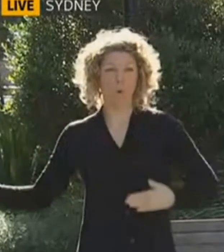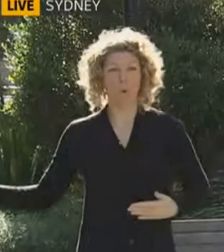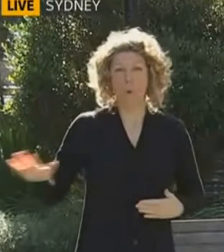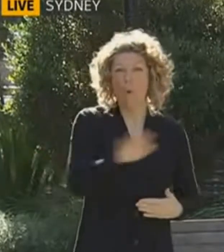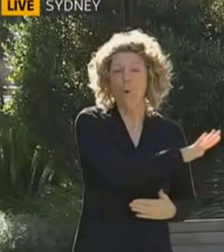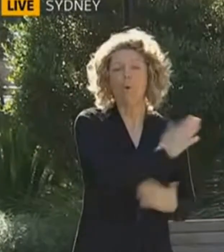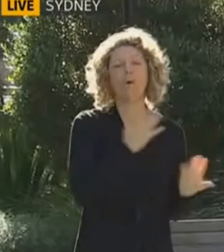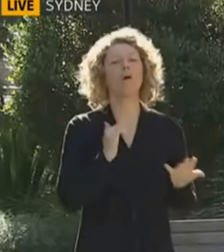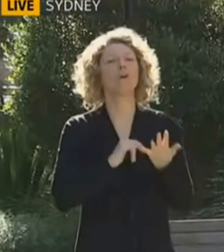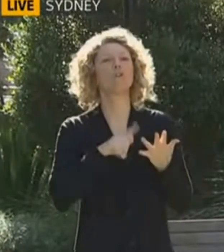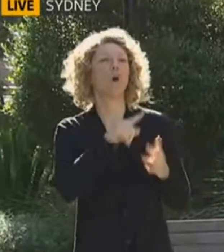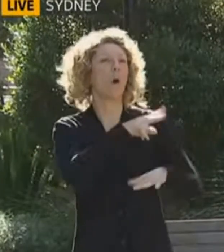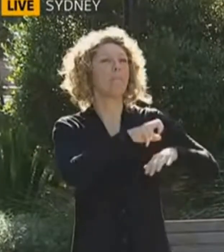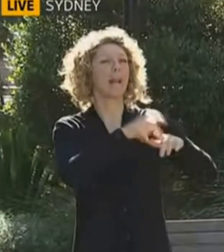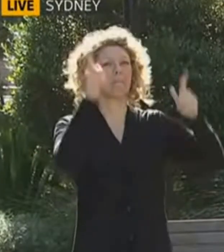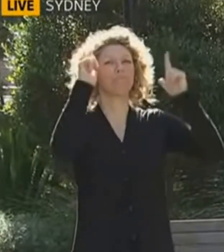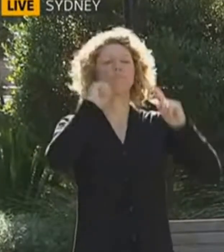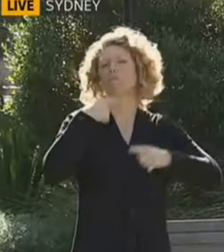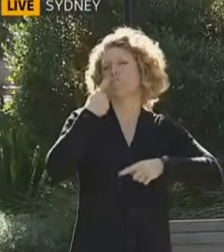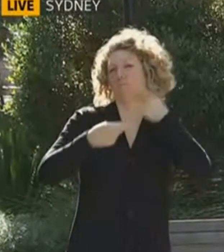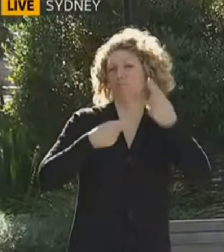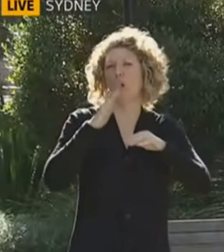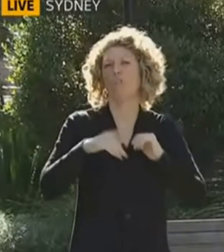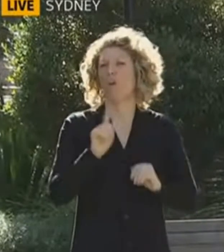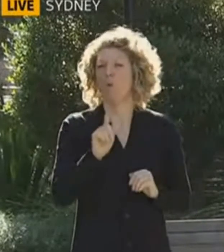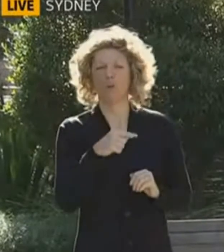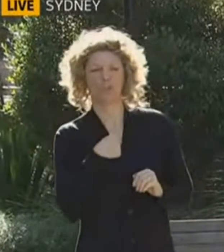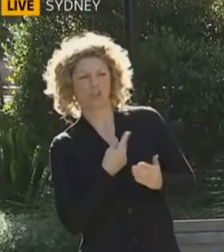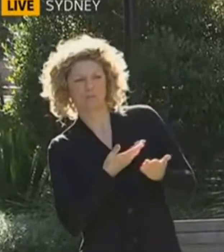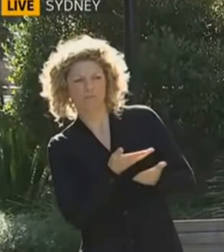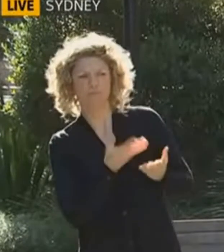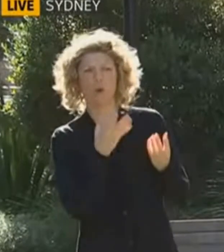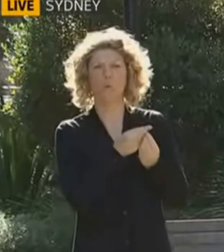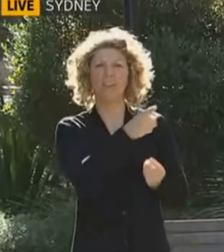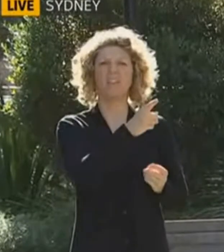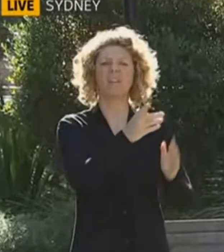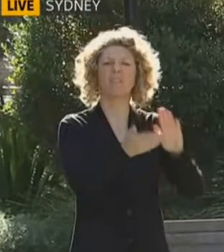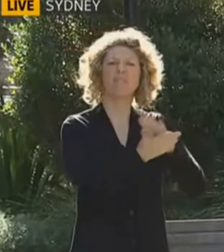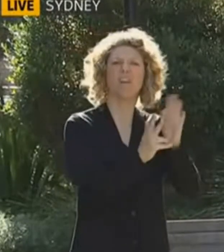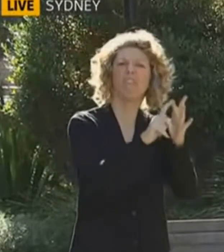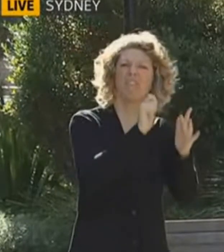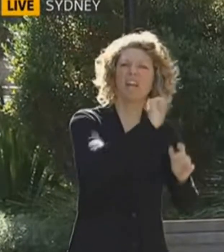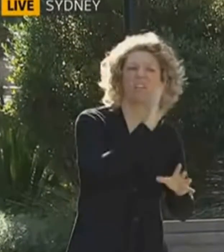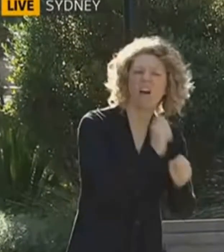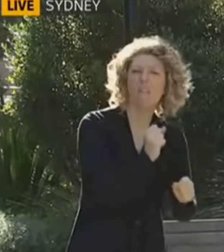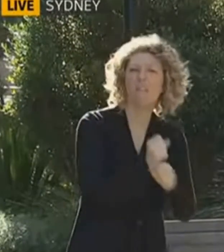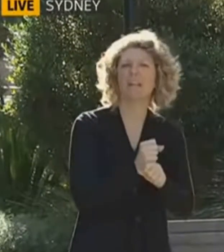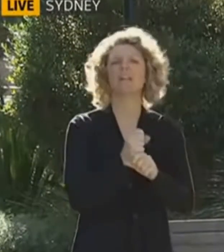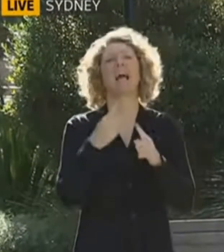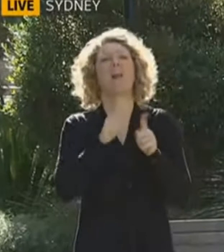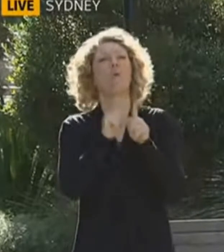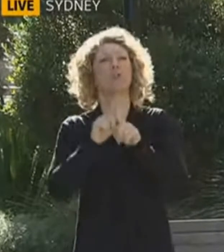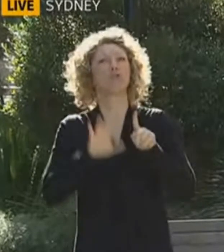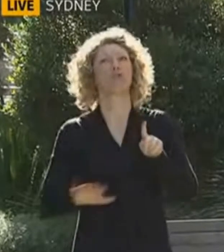outline the action the police have already undertaken, and also consultation we've had with our federal authorities and the Victorian authorities as well. Minister